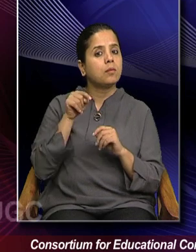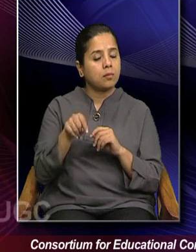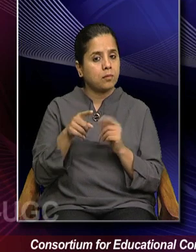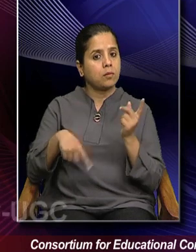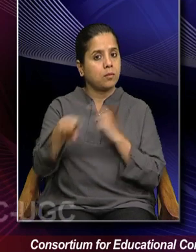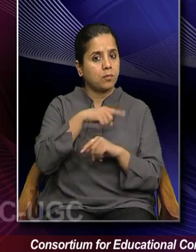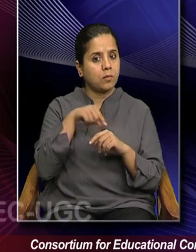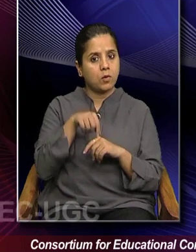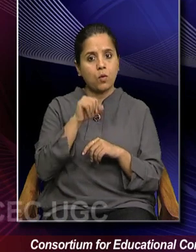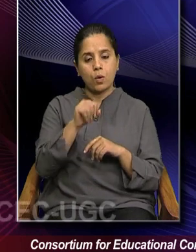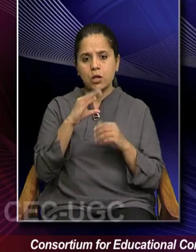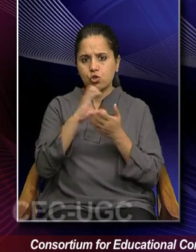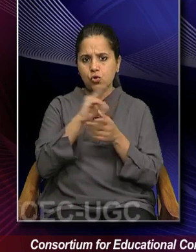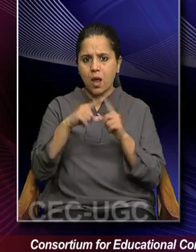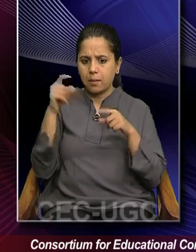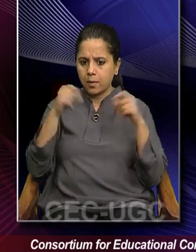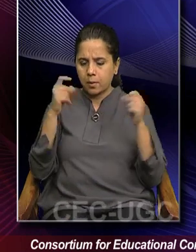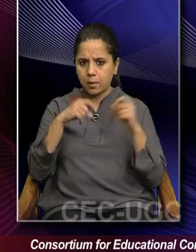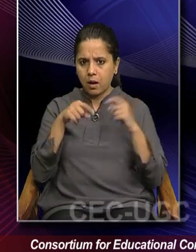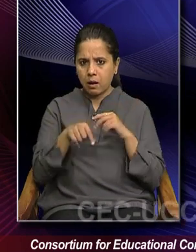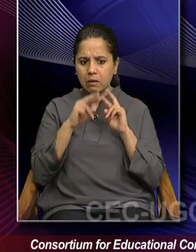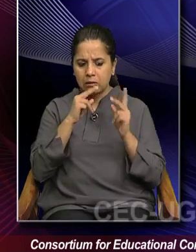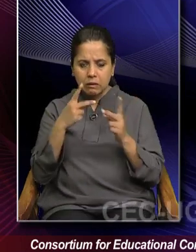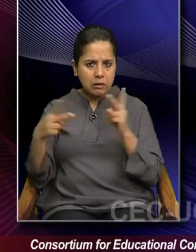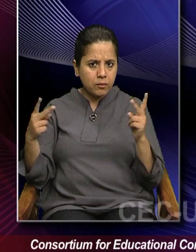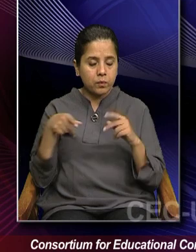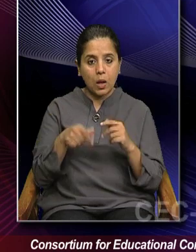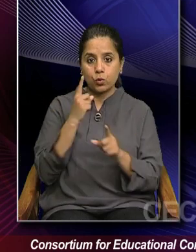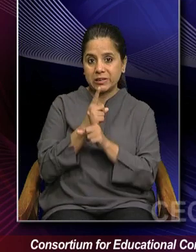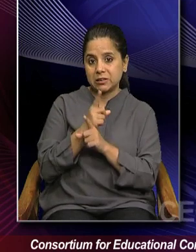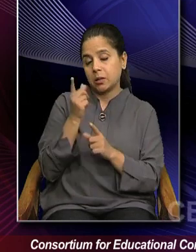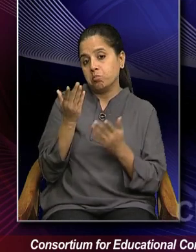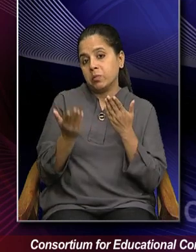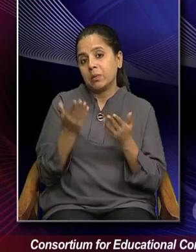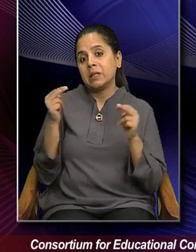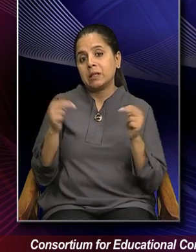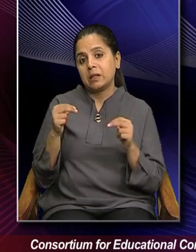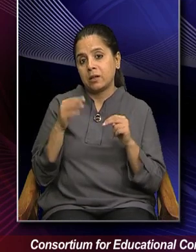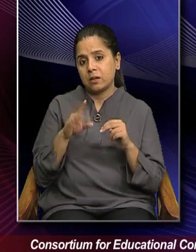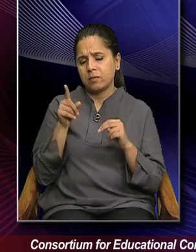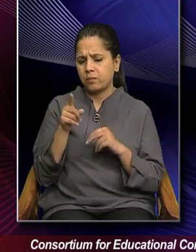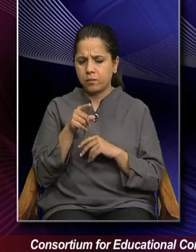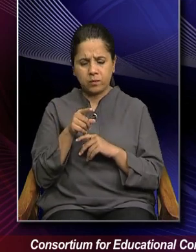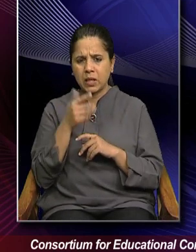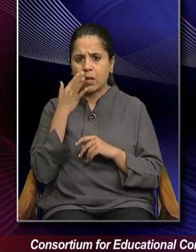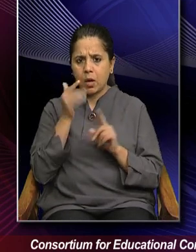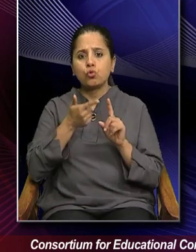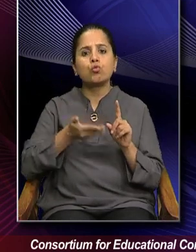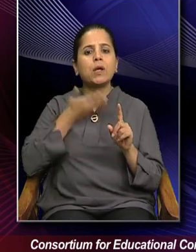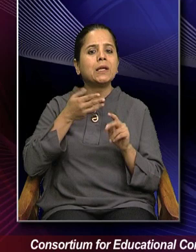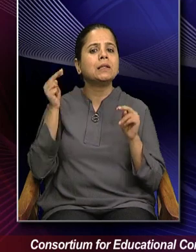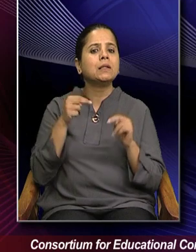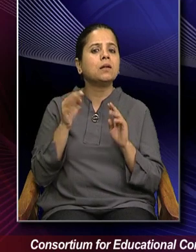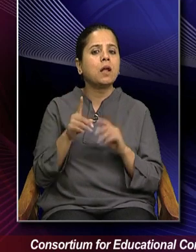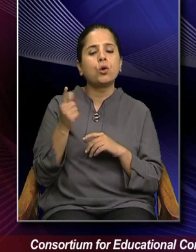that chat forum. Now, the teachers may need a significant training